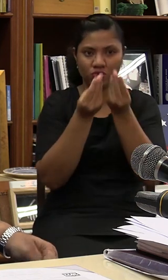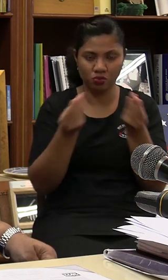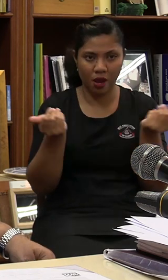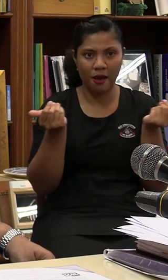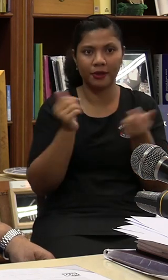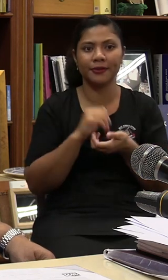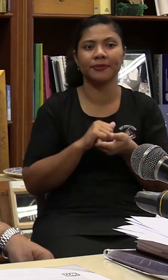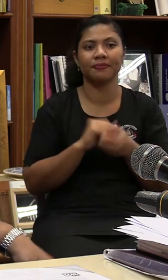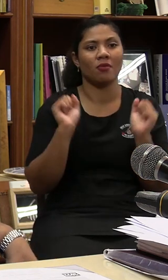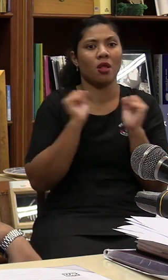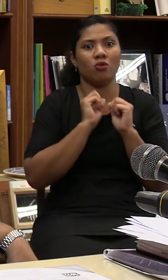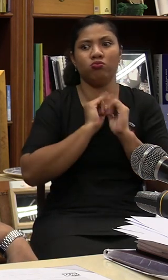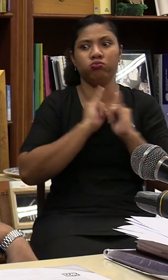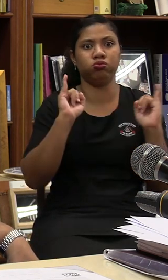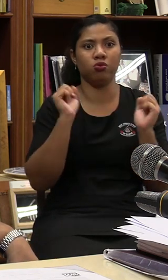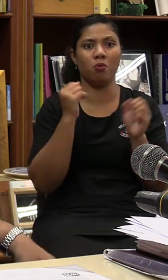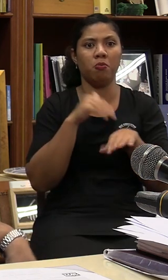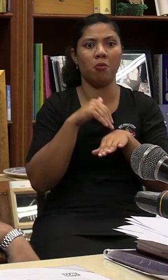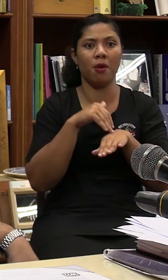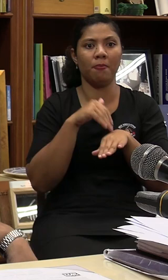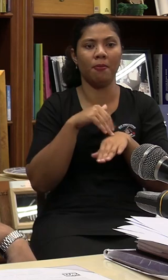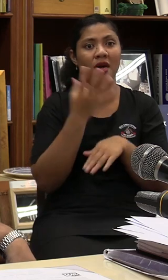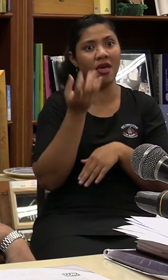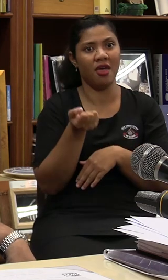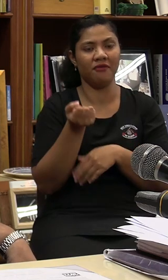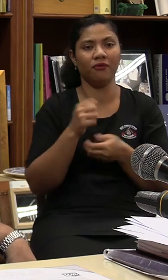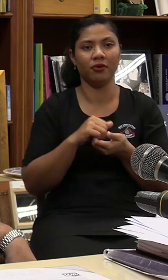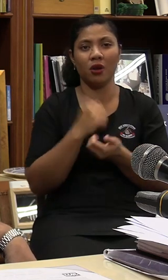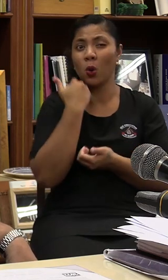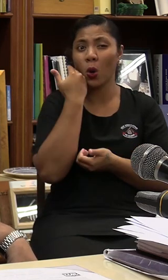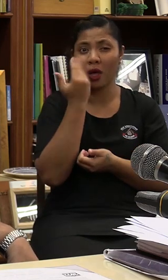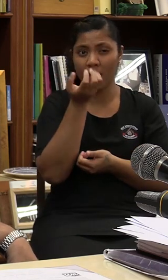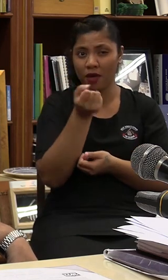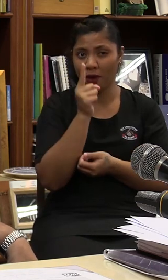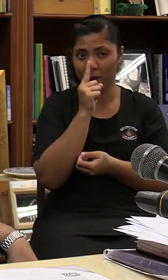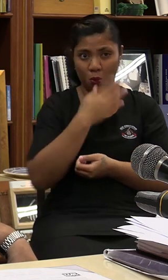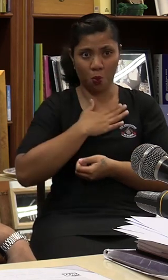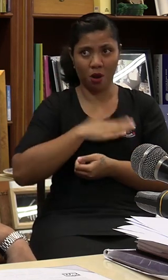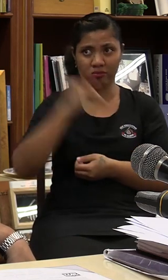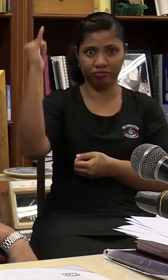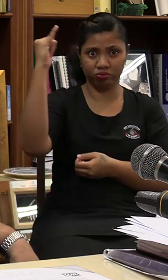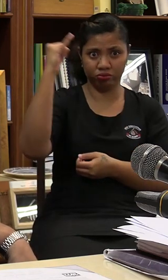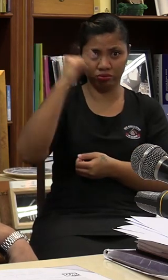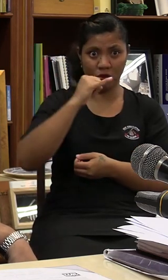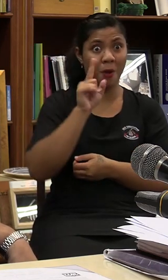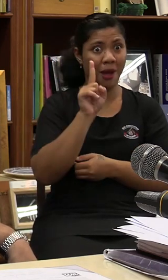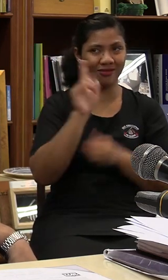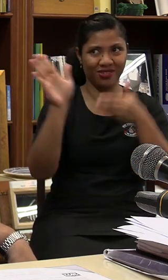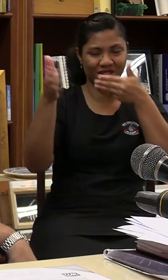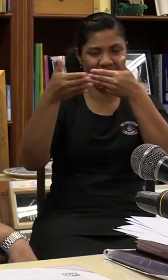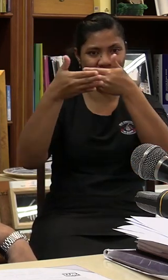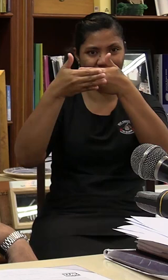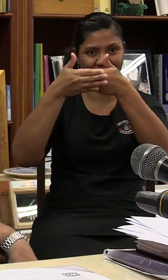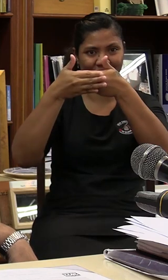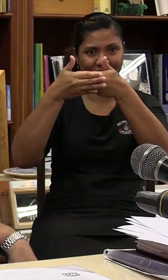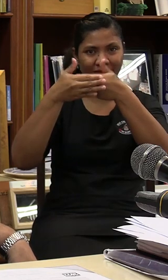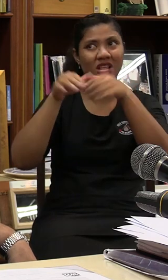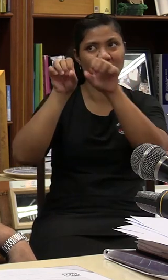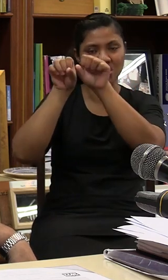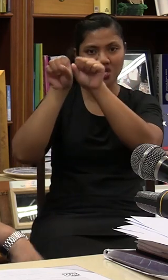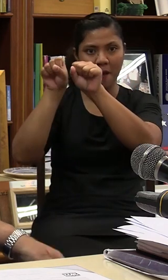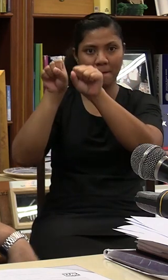of